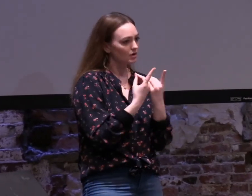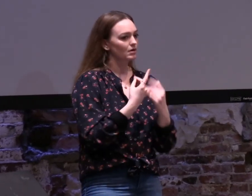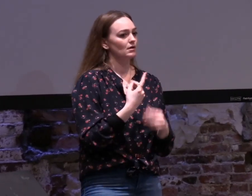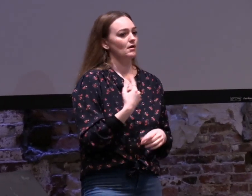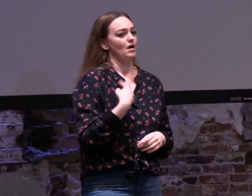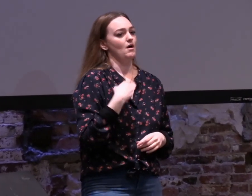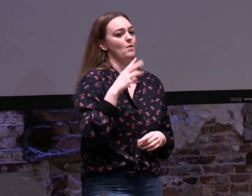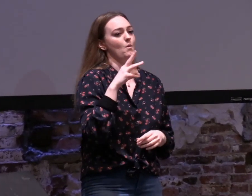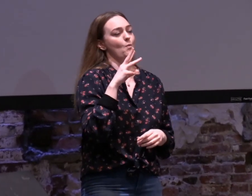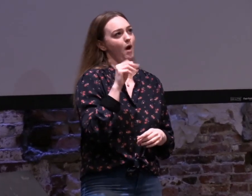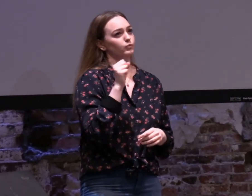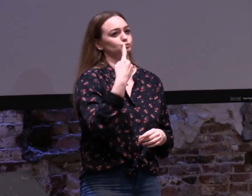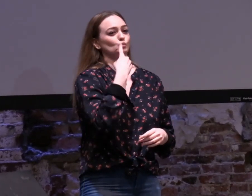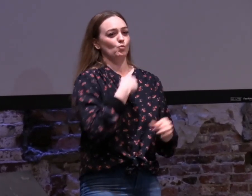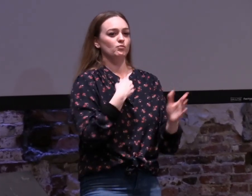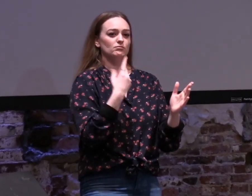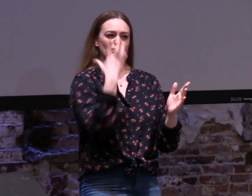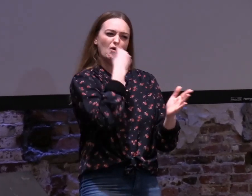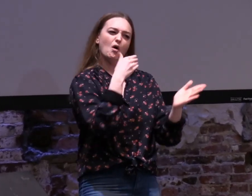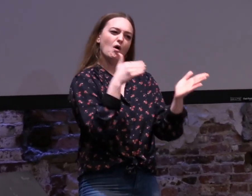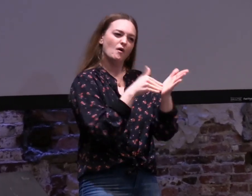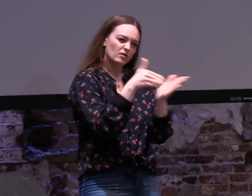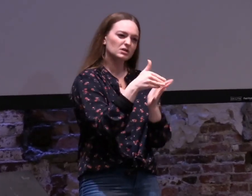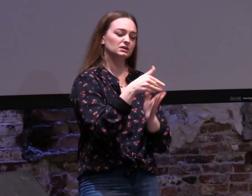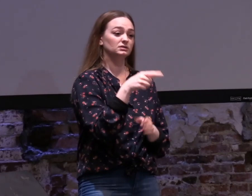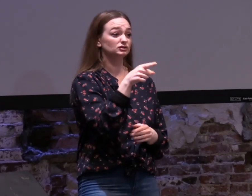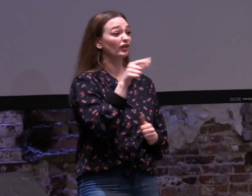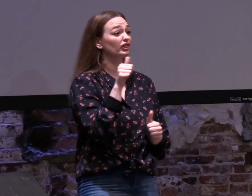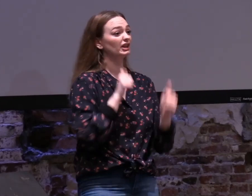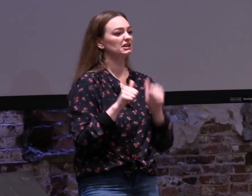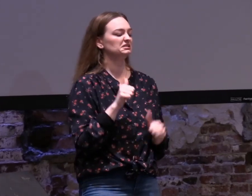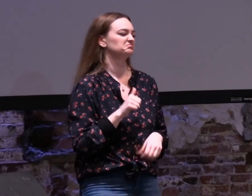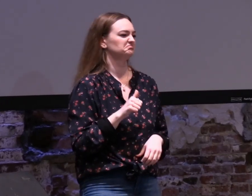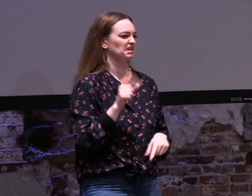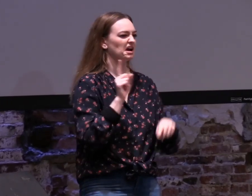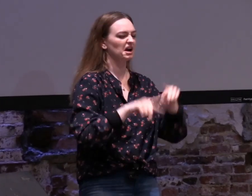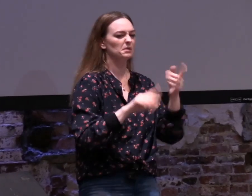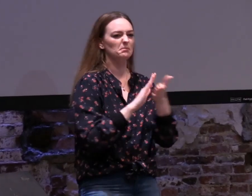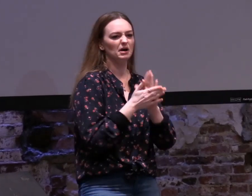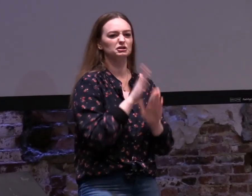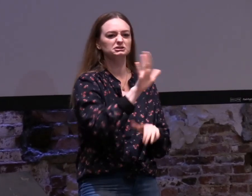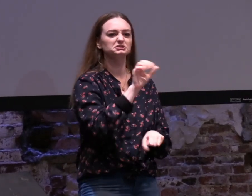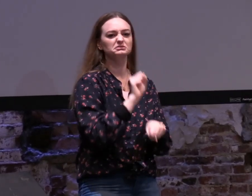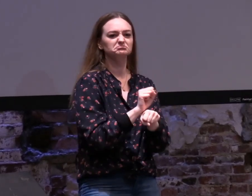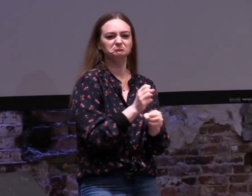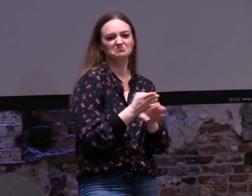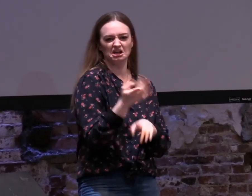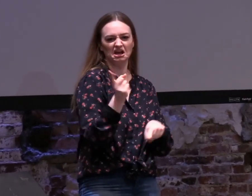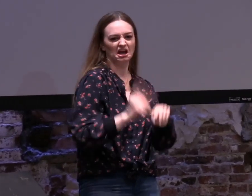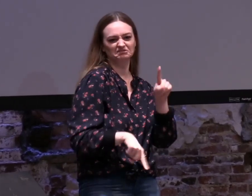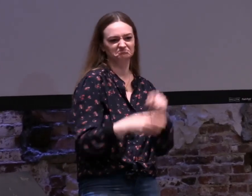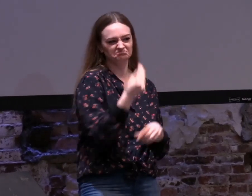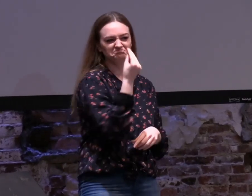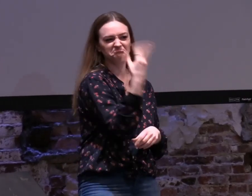Before going to the Gallaudet Theater Department, I was often told that theater was not the way to go in terms of a